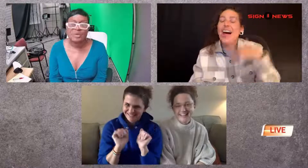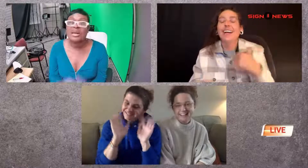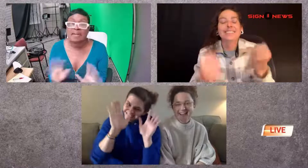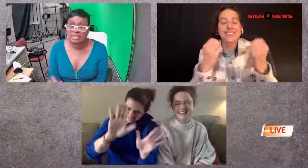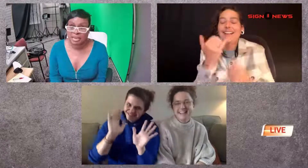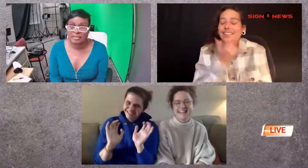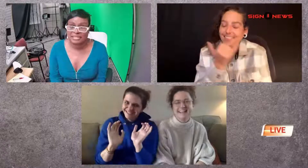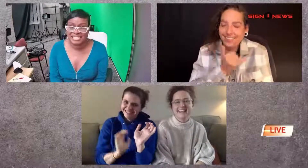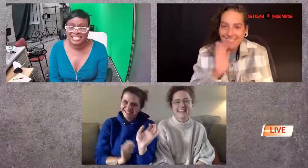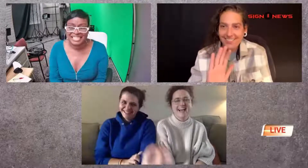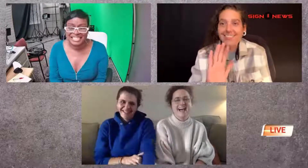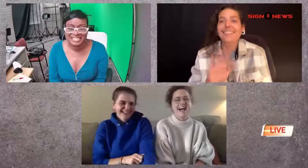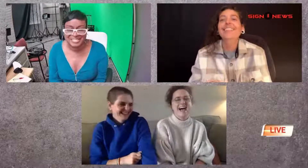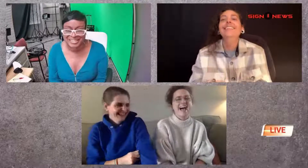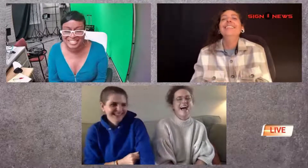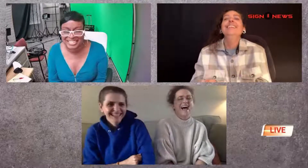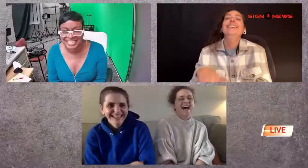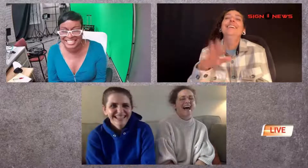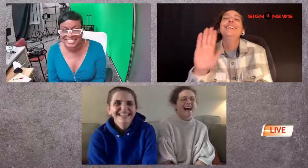I don't have any babies.